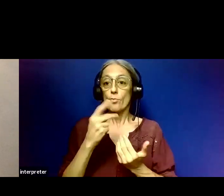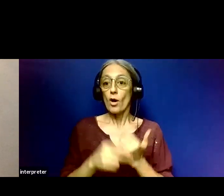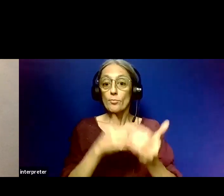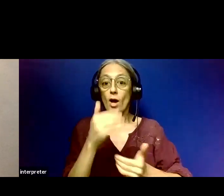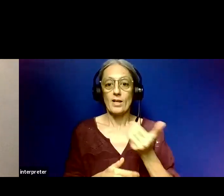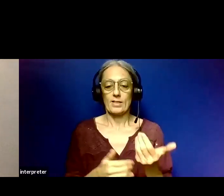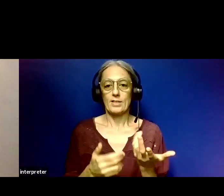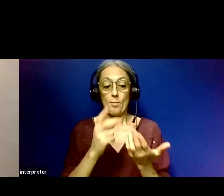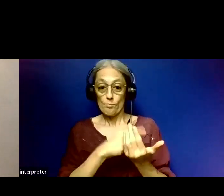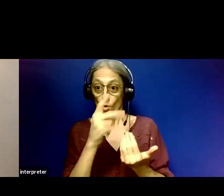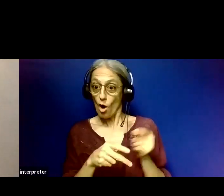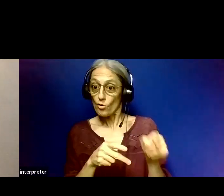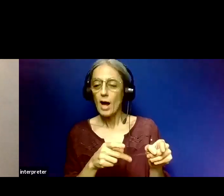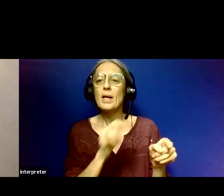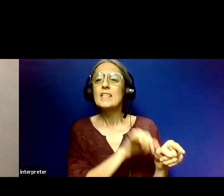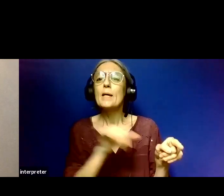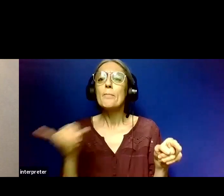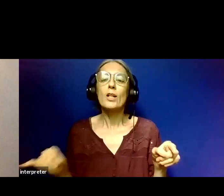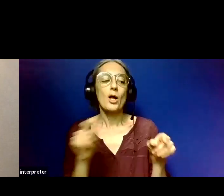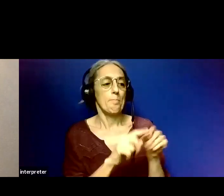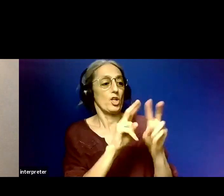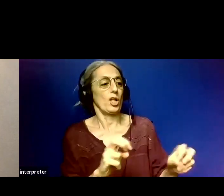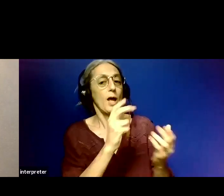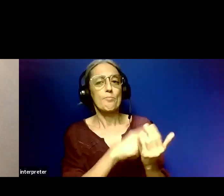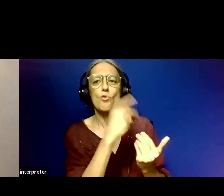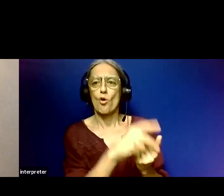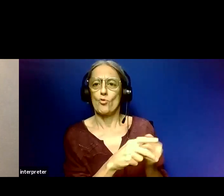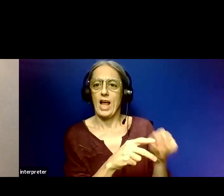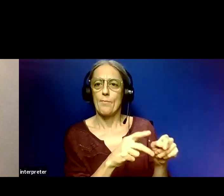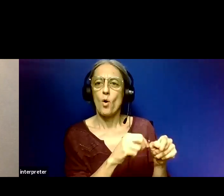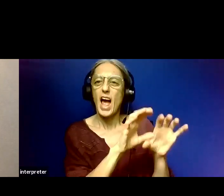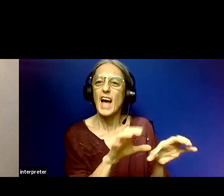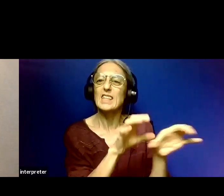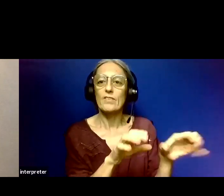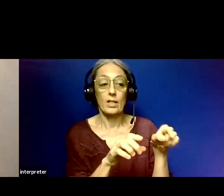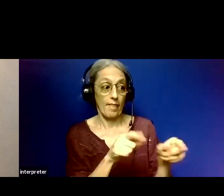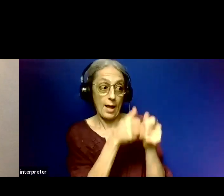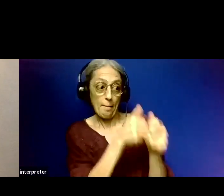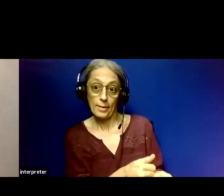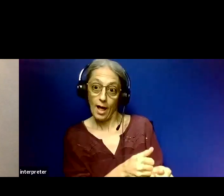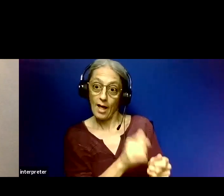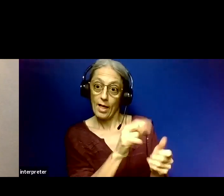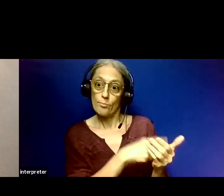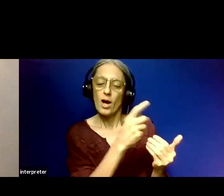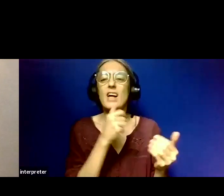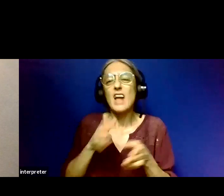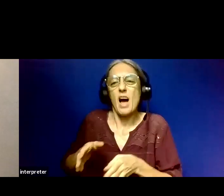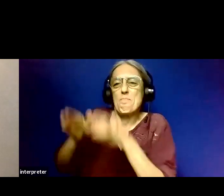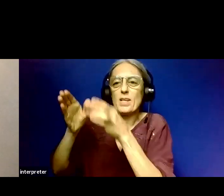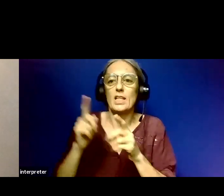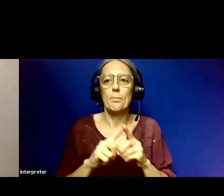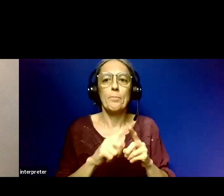at a program or activity instead of bricks and mortar. When you're making a program accessible, it doesn't mean